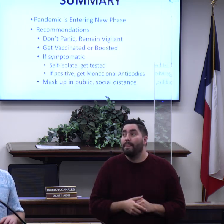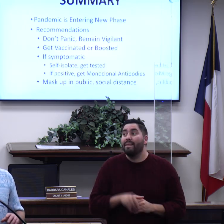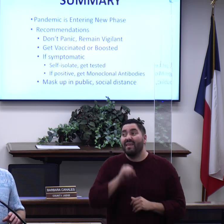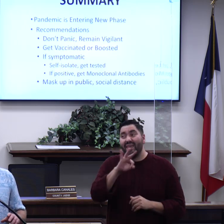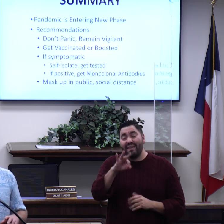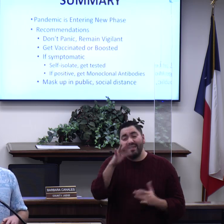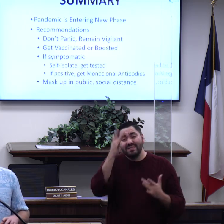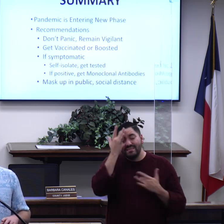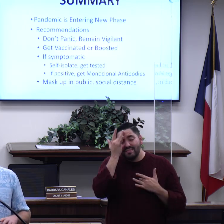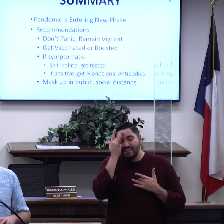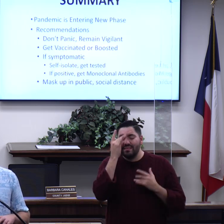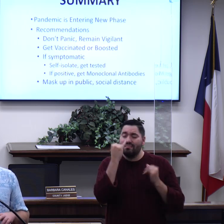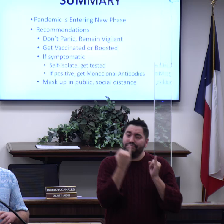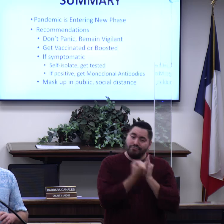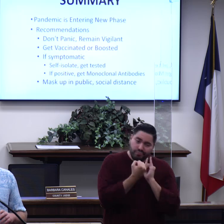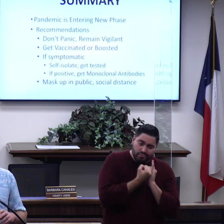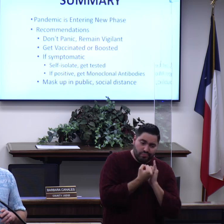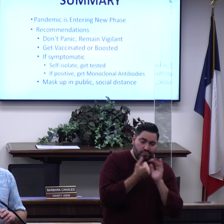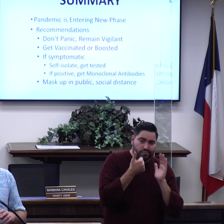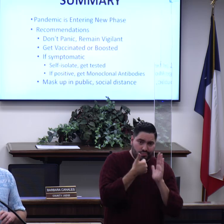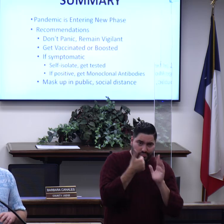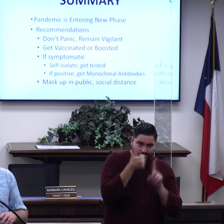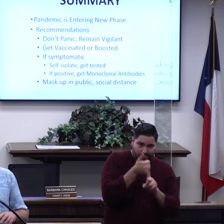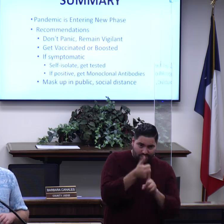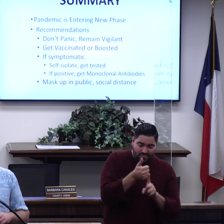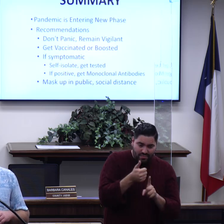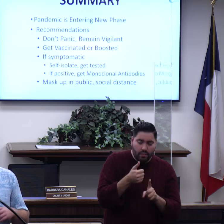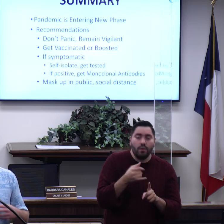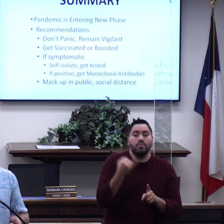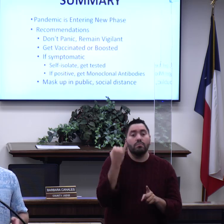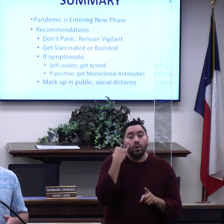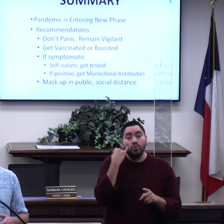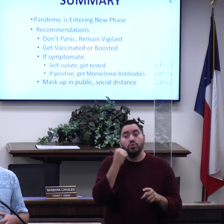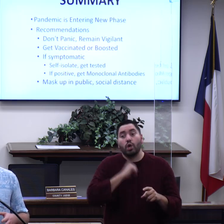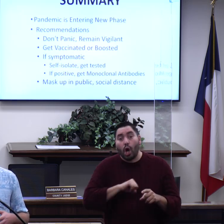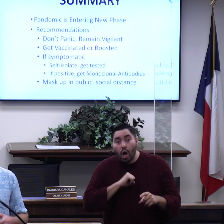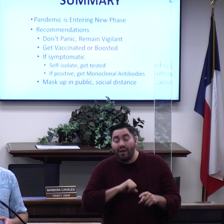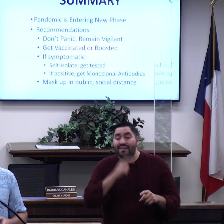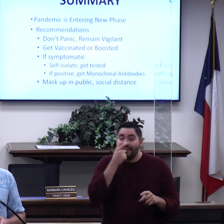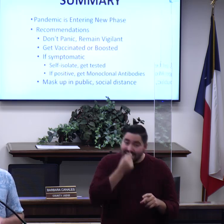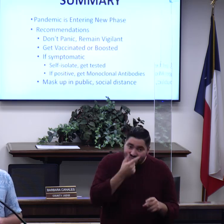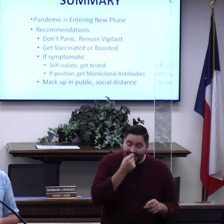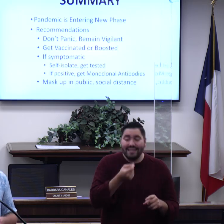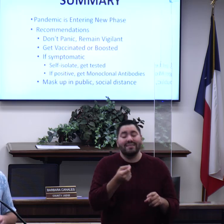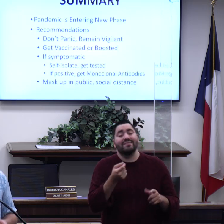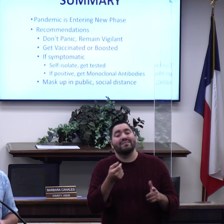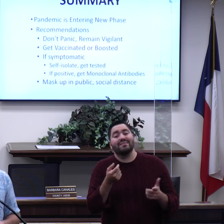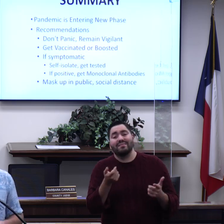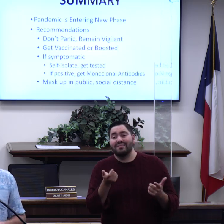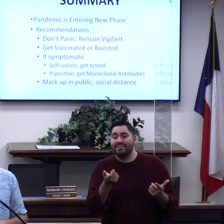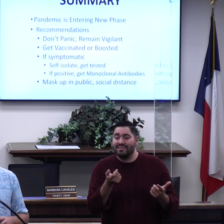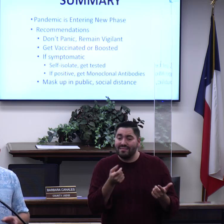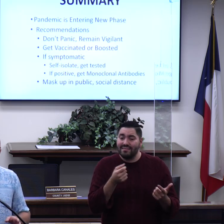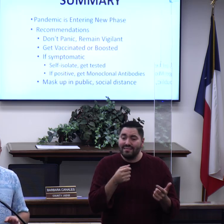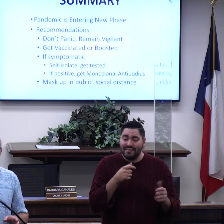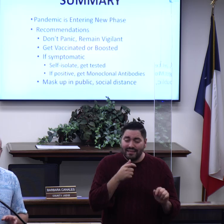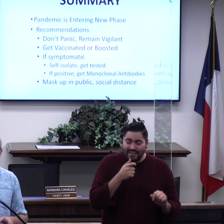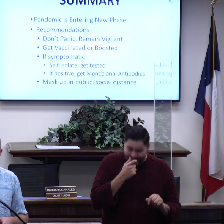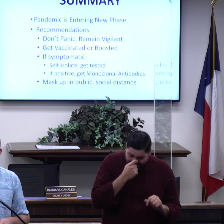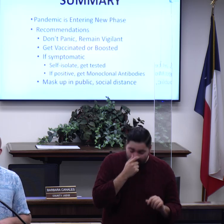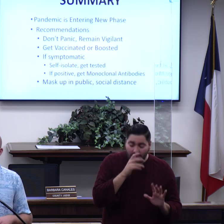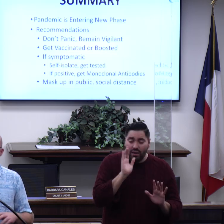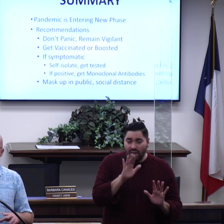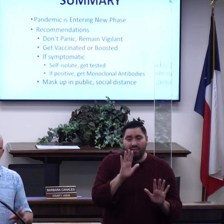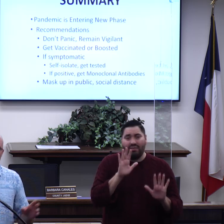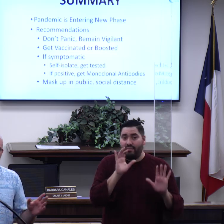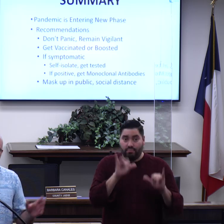symptomatic, self-isolate, and symptomatic means you got a cough, you're sneezing, you have any sort of cold-like symptoms or flu-like symptoms, that's